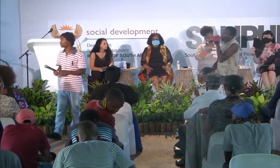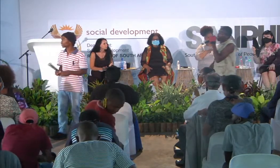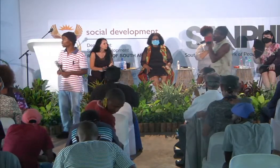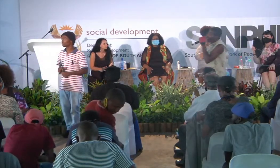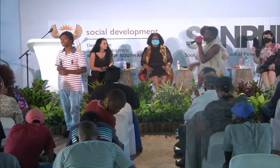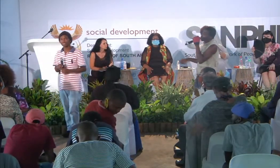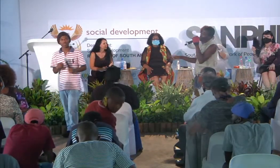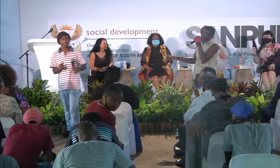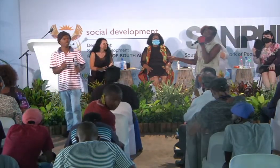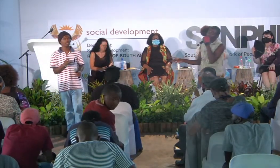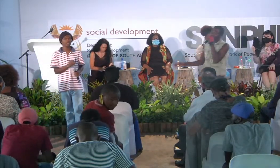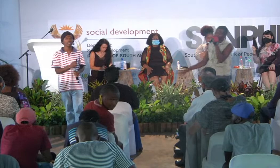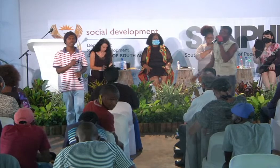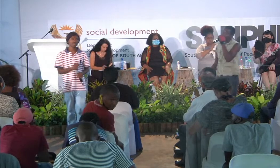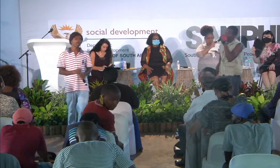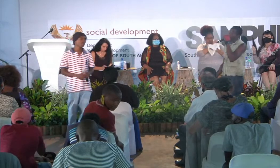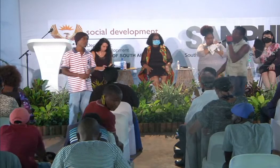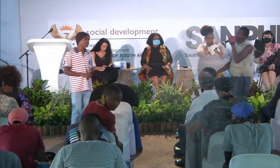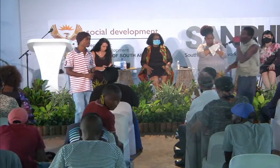welude izwe